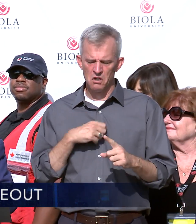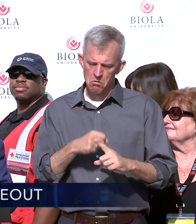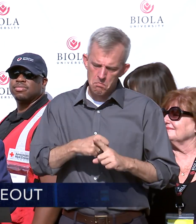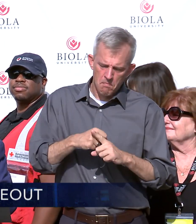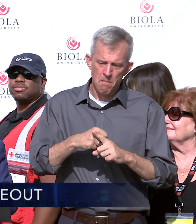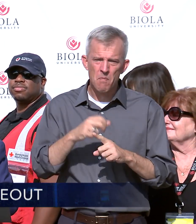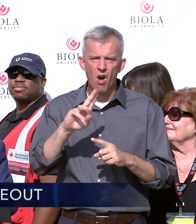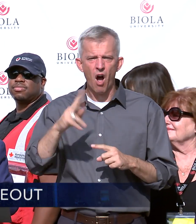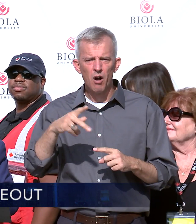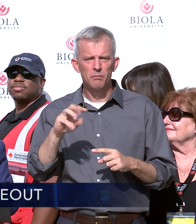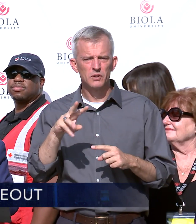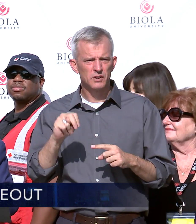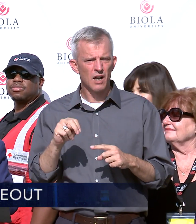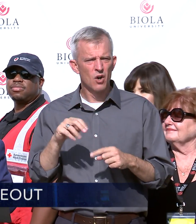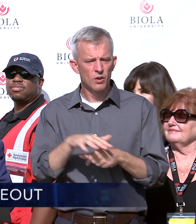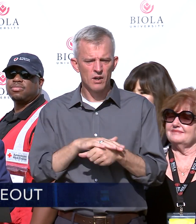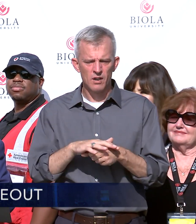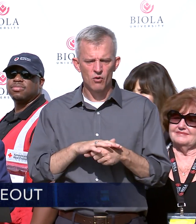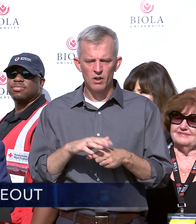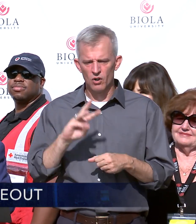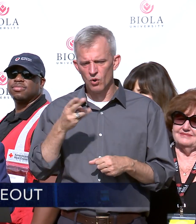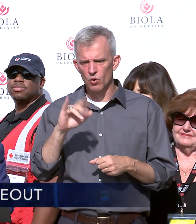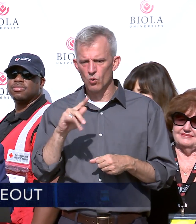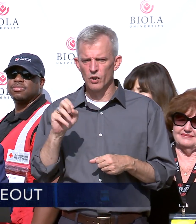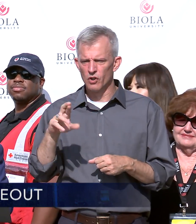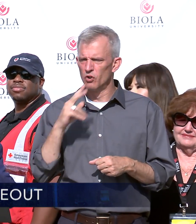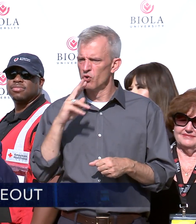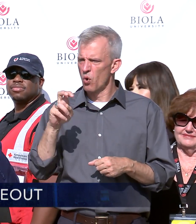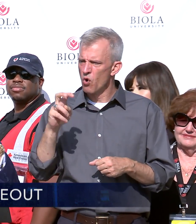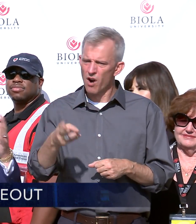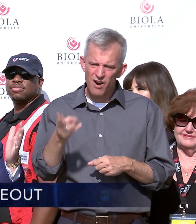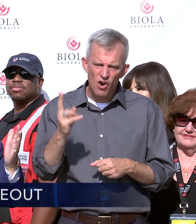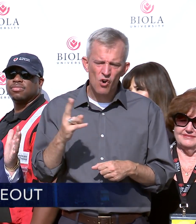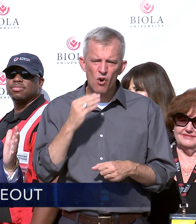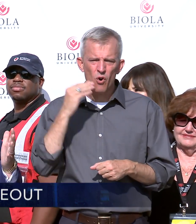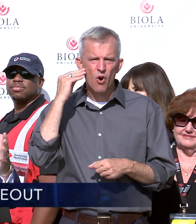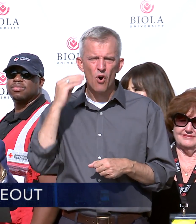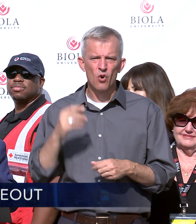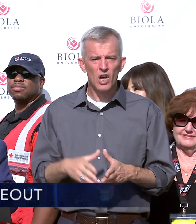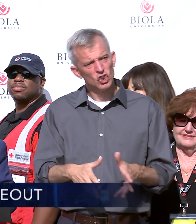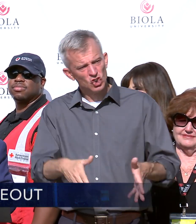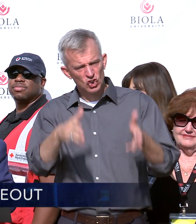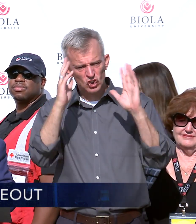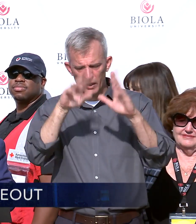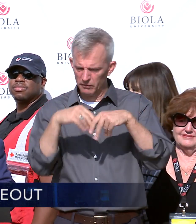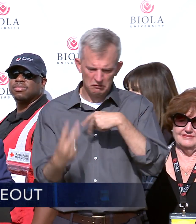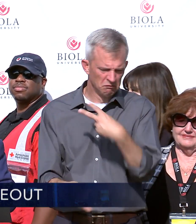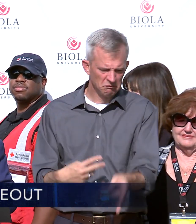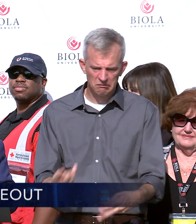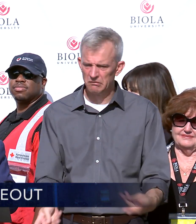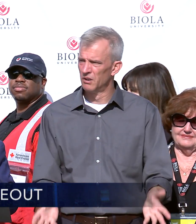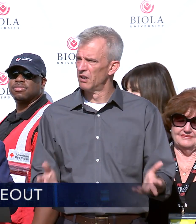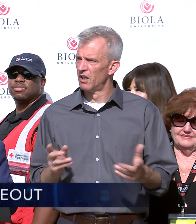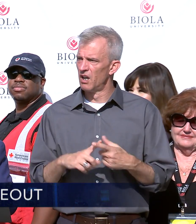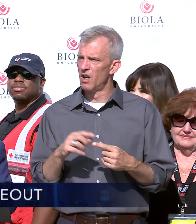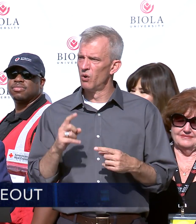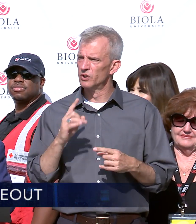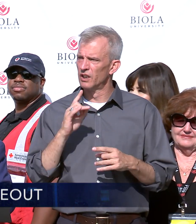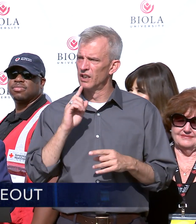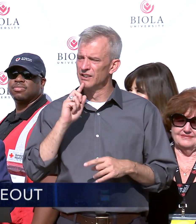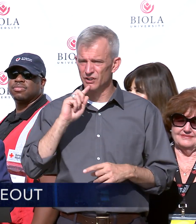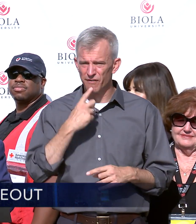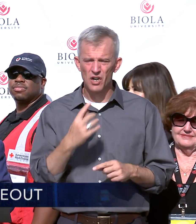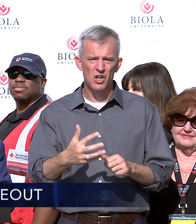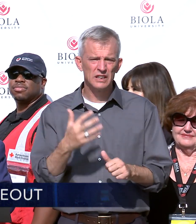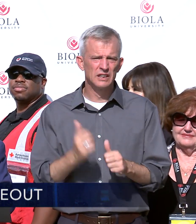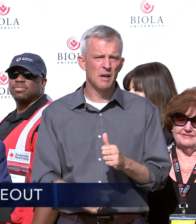uptown Whittier area, with about 200 historical homes and chimneys were all over the street. It was severely damaging